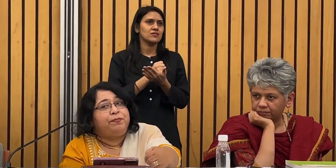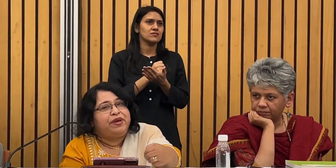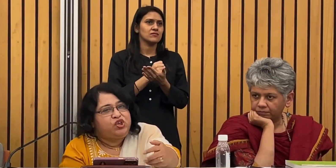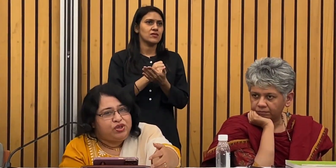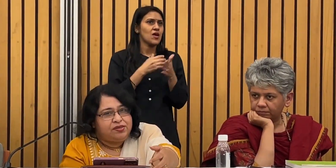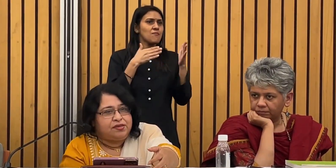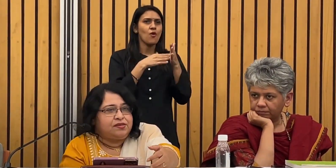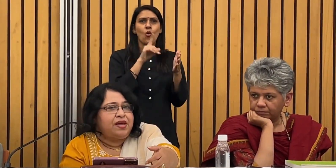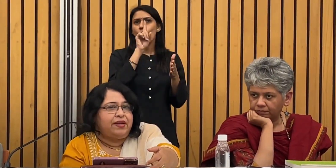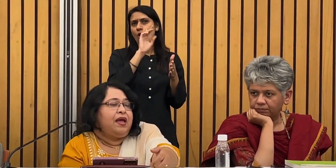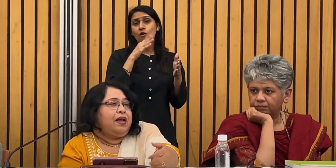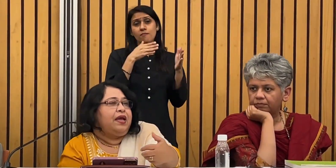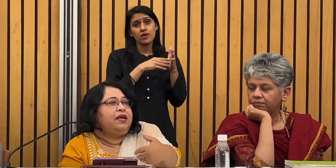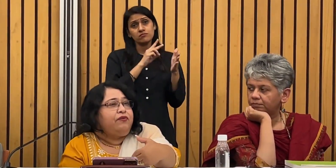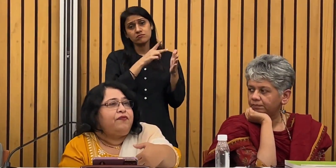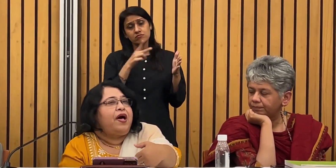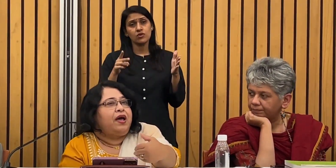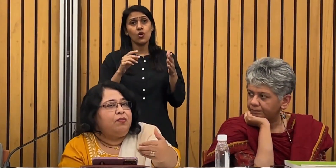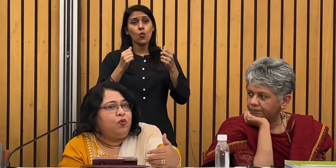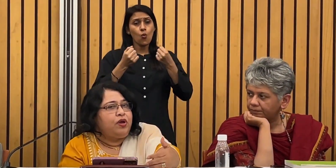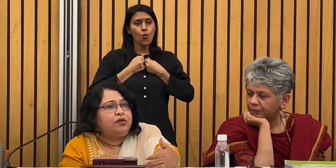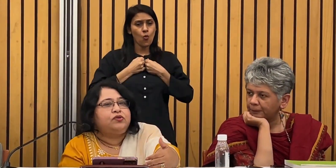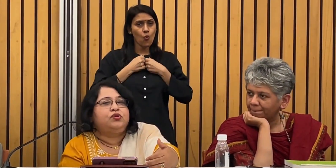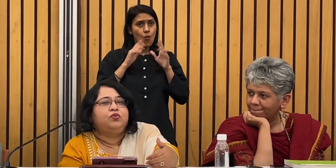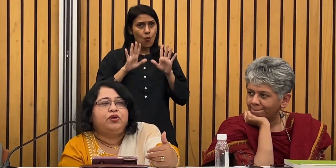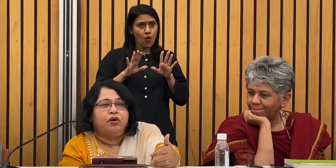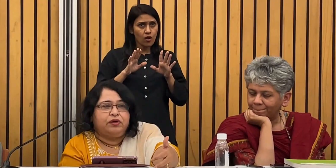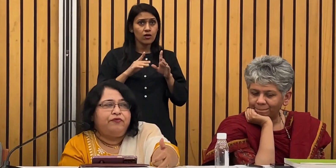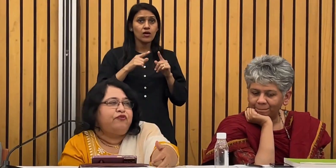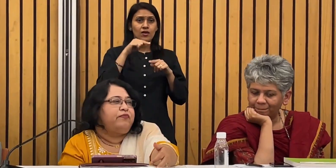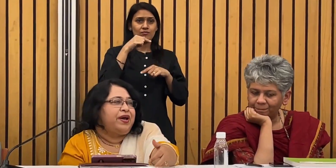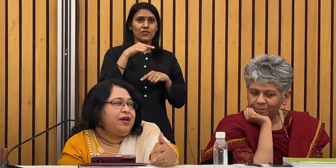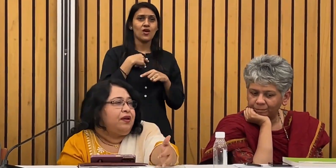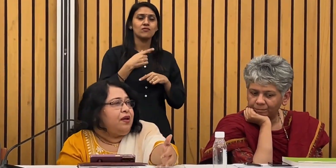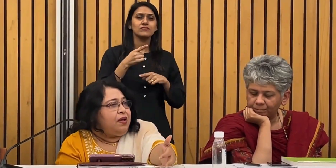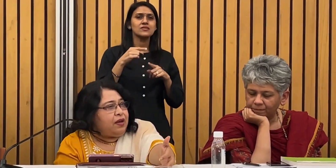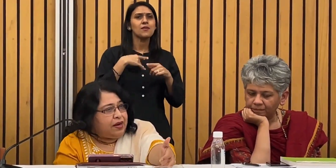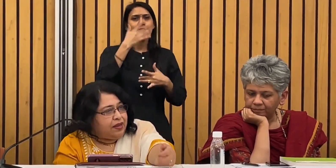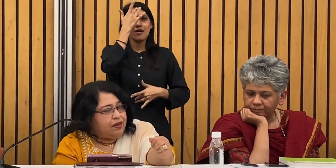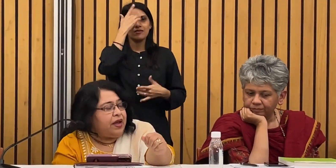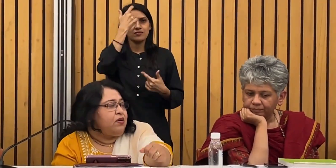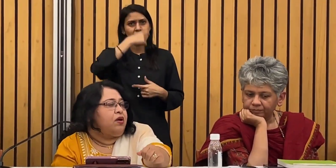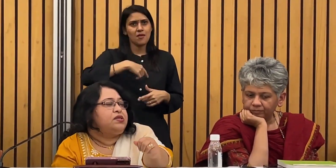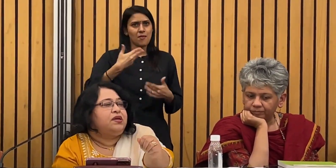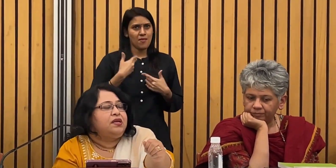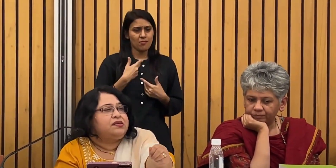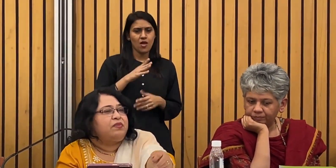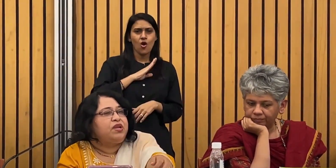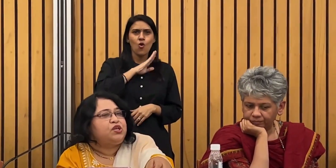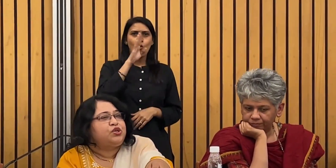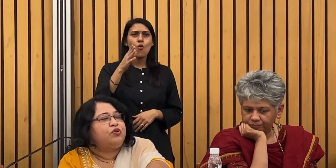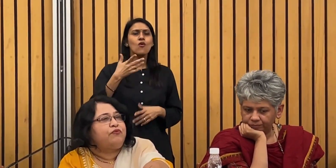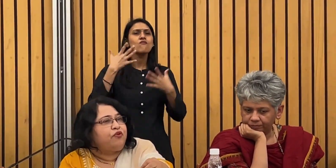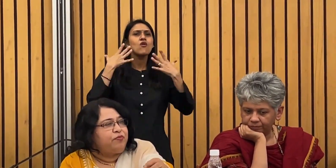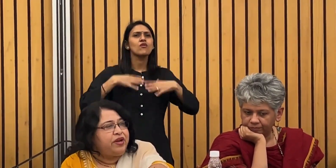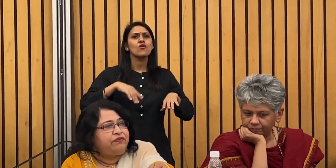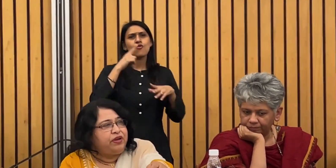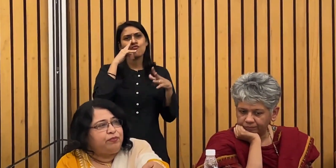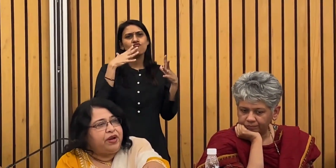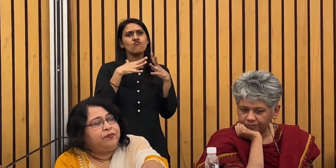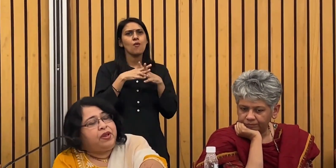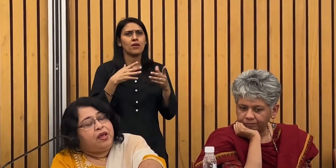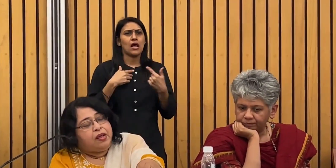are from the patient's side, like if I am going to a doctor for my like gynecological examination or for